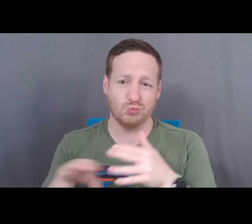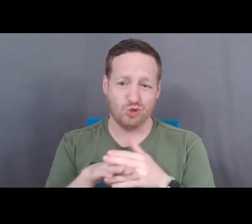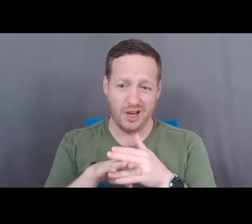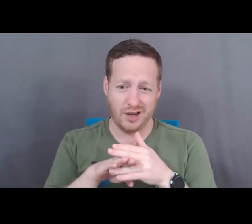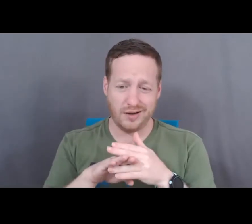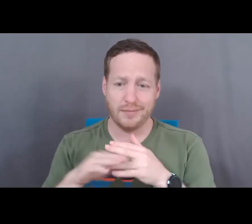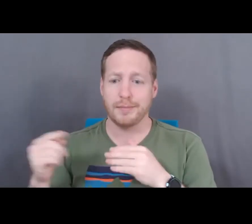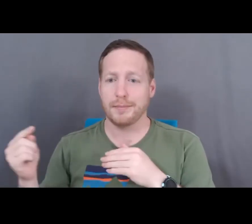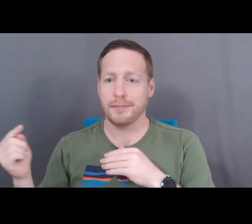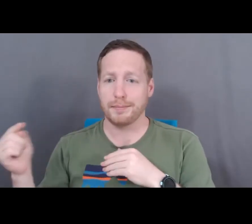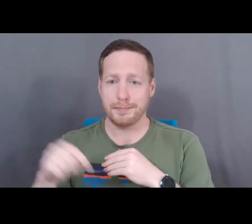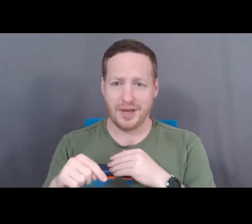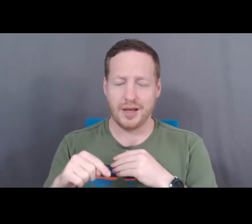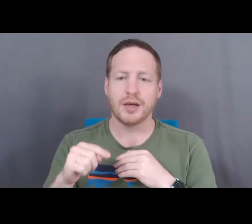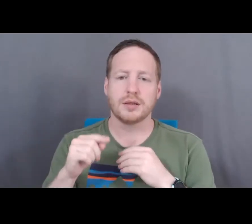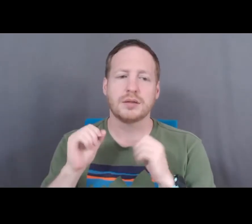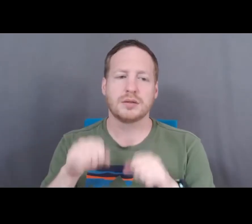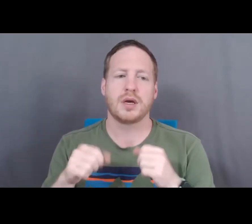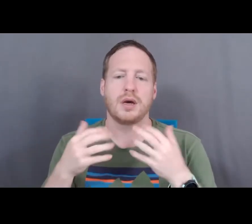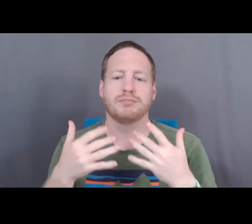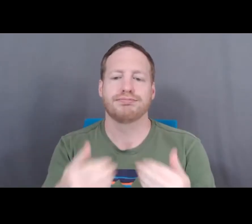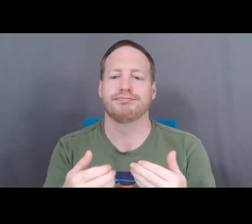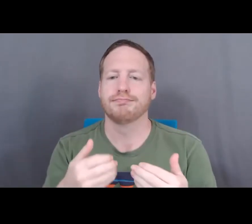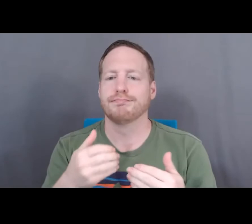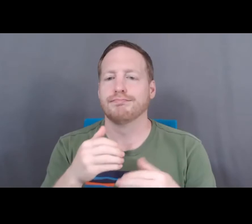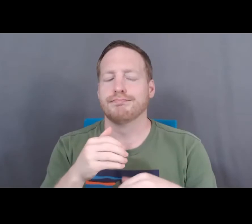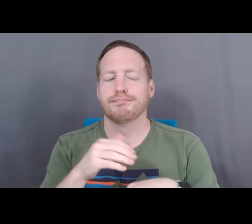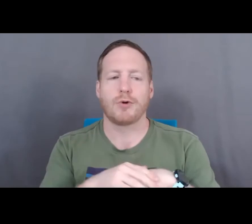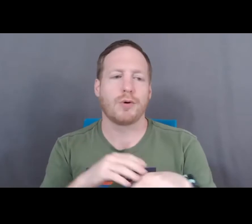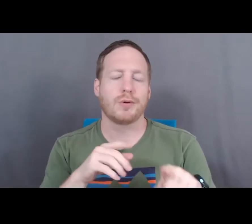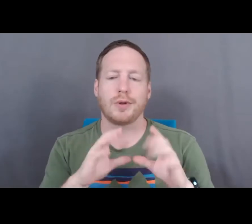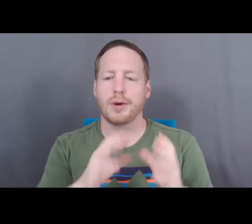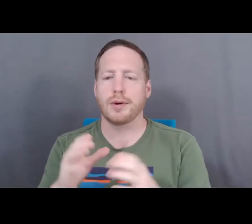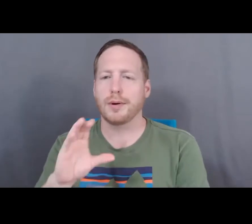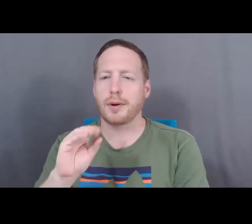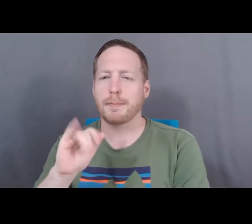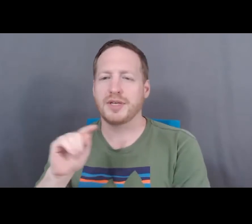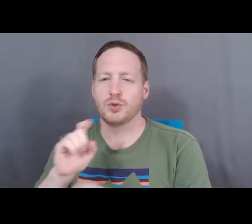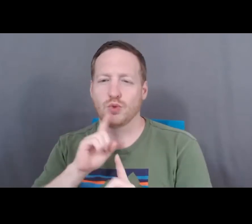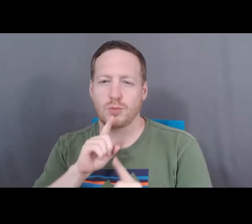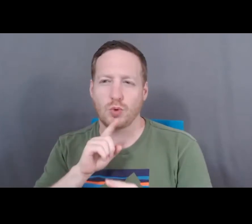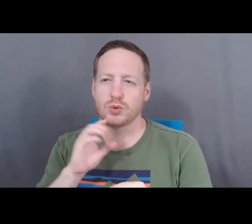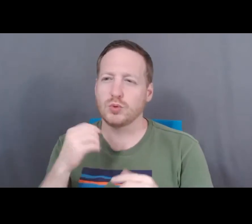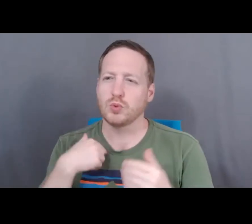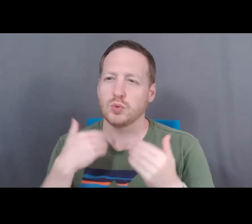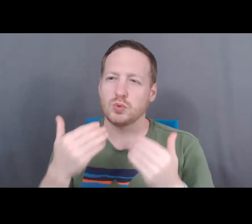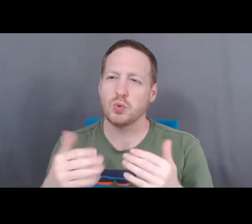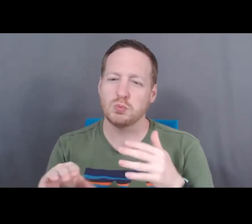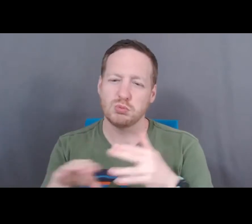I think we might want to go on break and then come back and move on to the committee reports. I think that would be a good use of our